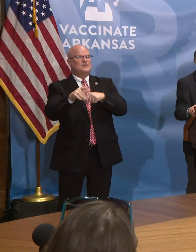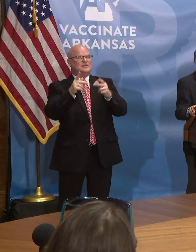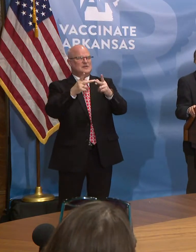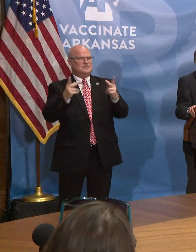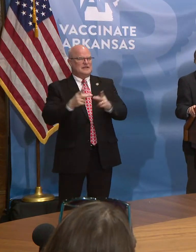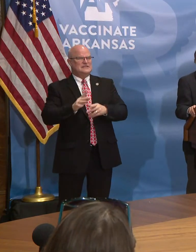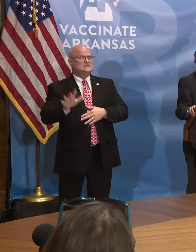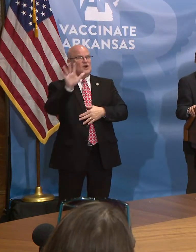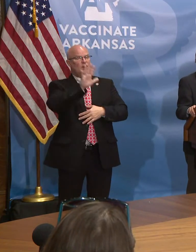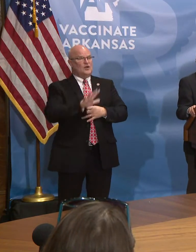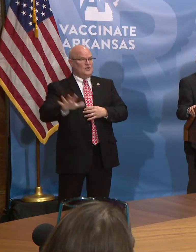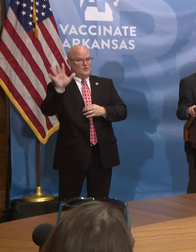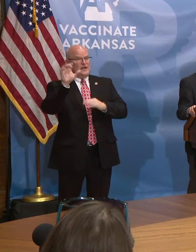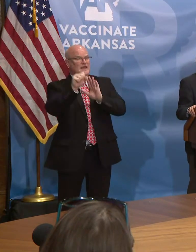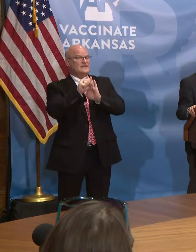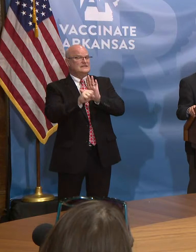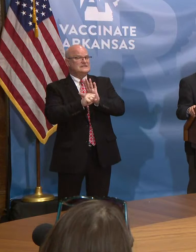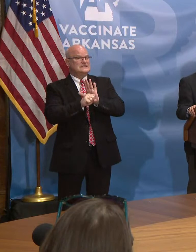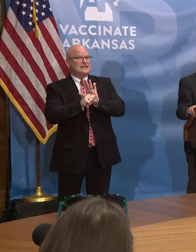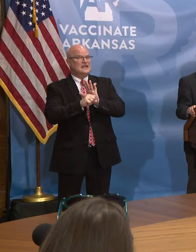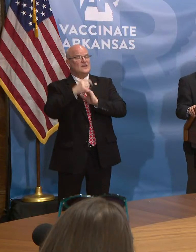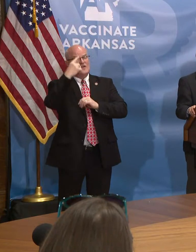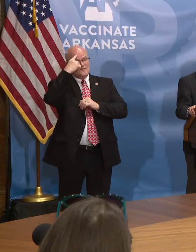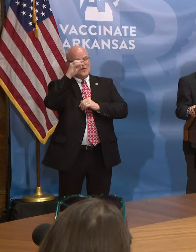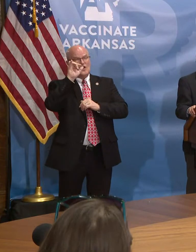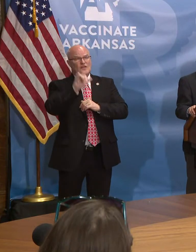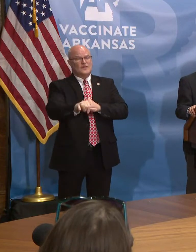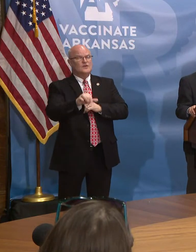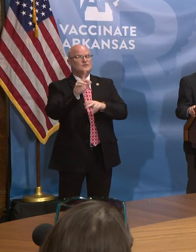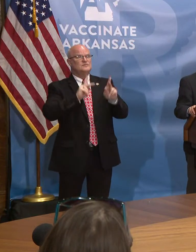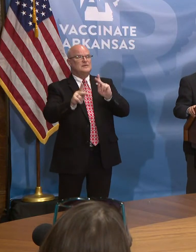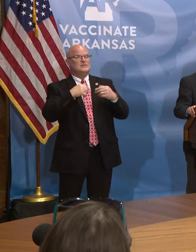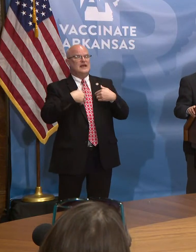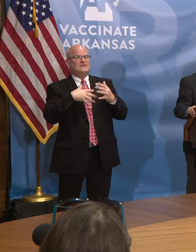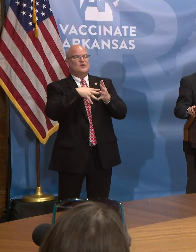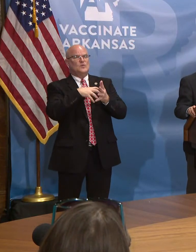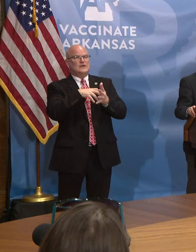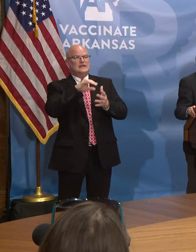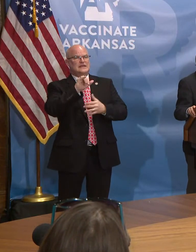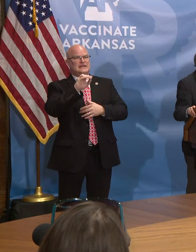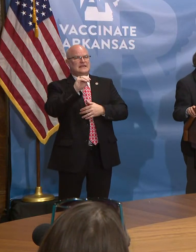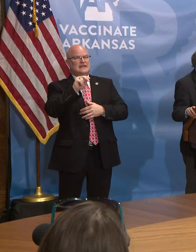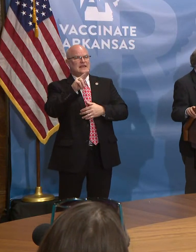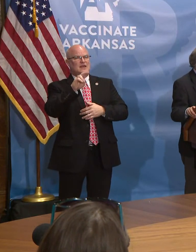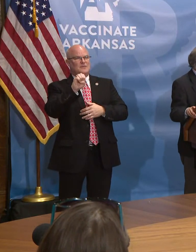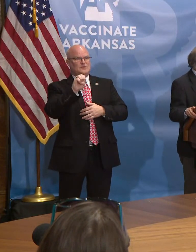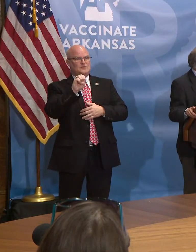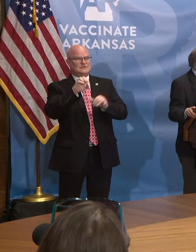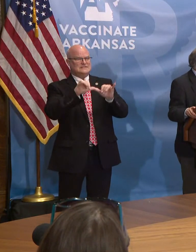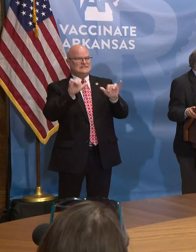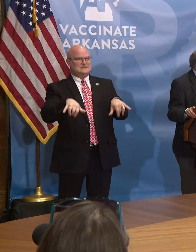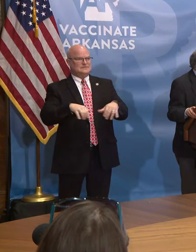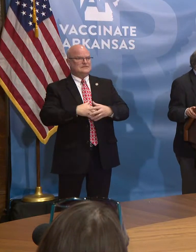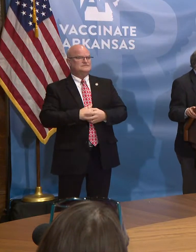sites throughout the state for those immunocompromised individuals. Next slide, please.